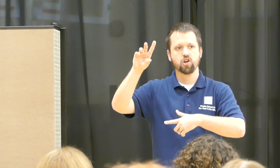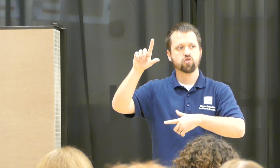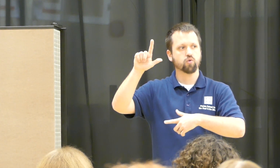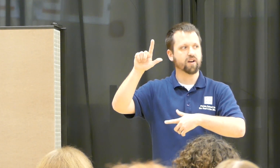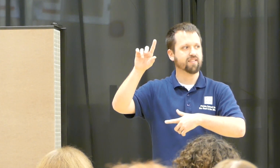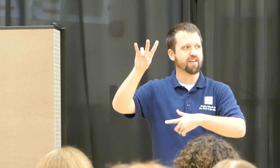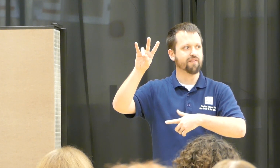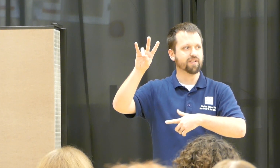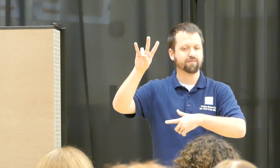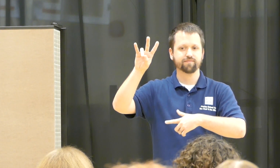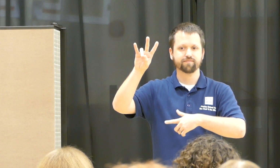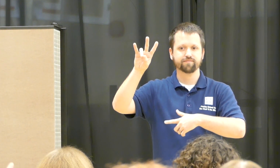27.